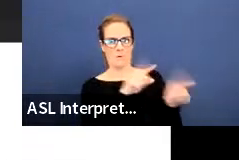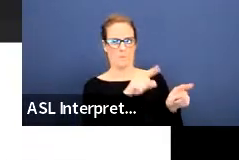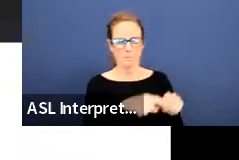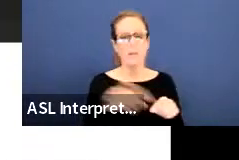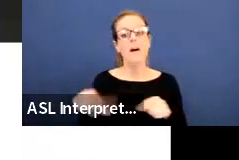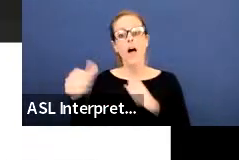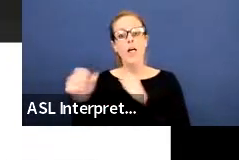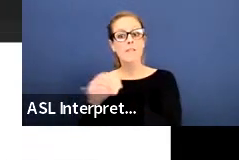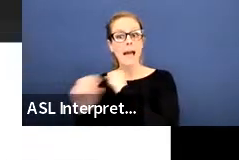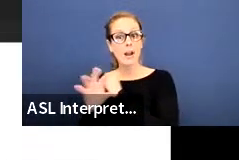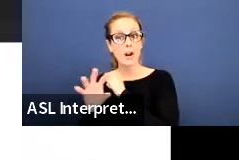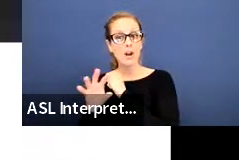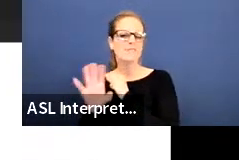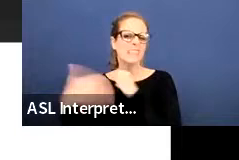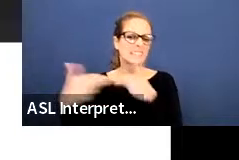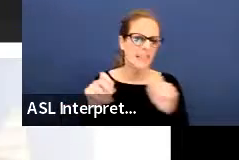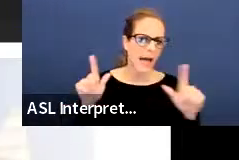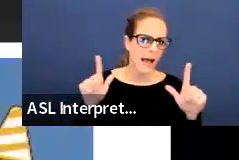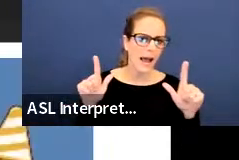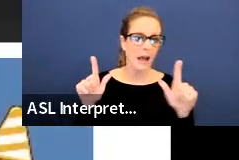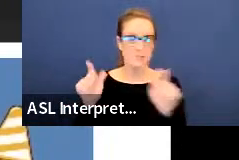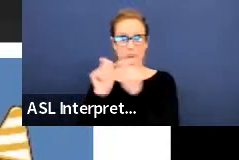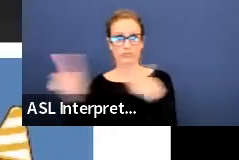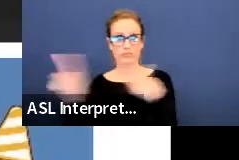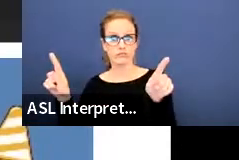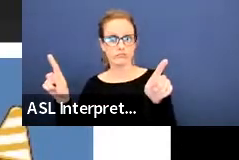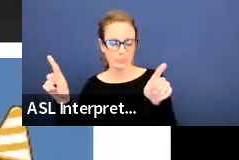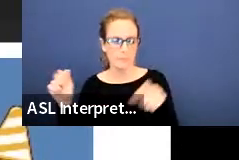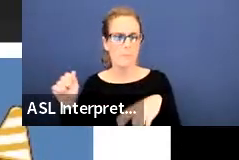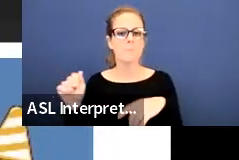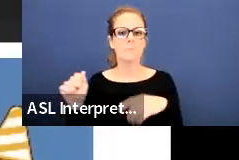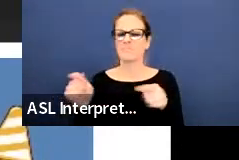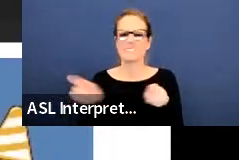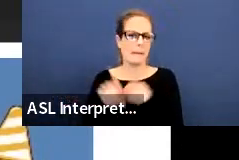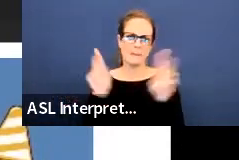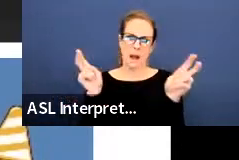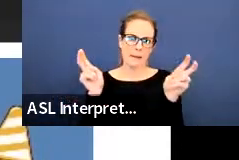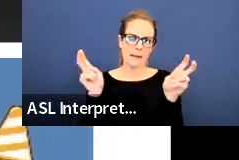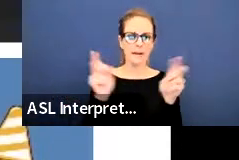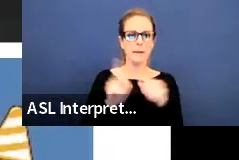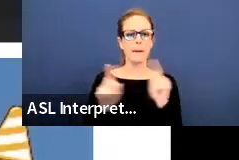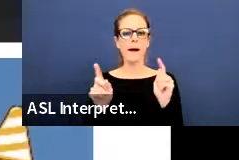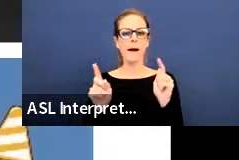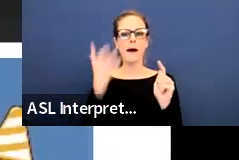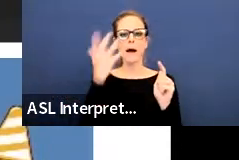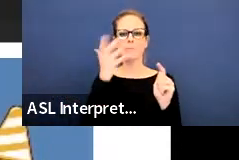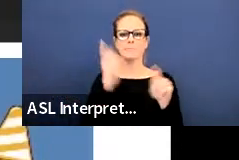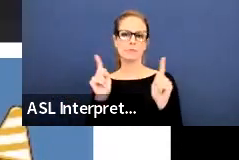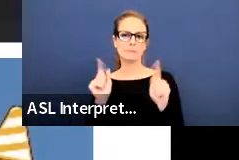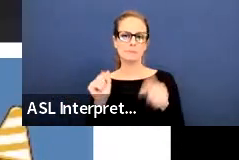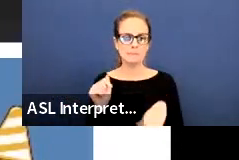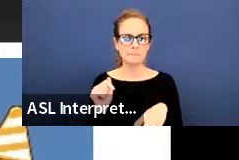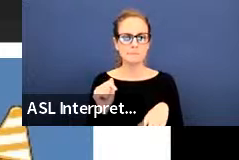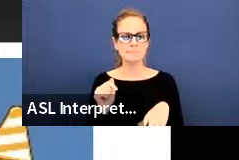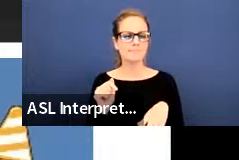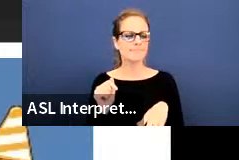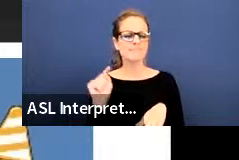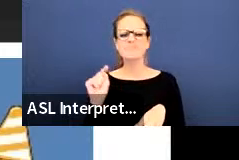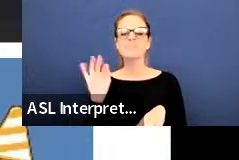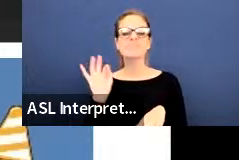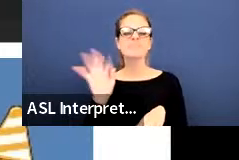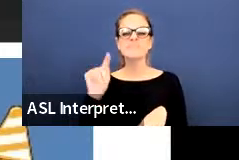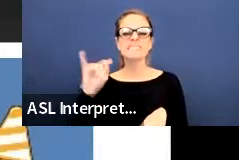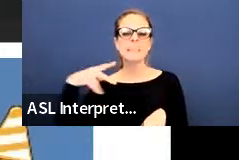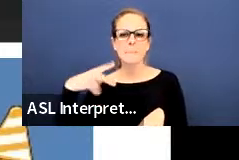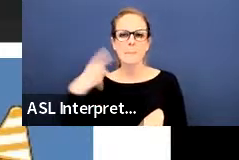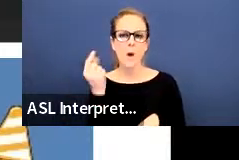out already if you go to the next slide about the same topic, but just a little bit of a different graphic. Just again, some tips on what